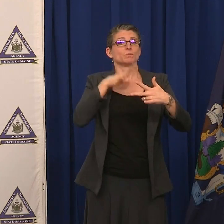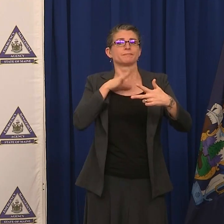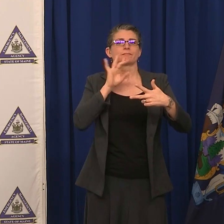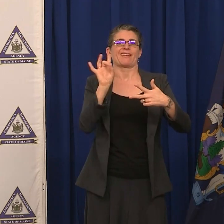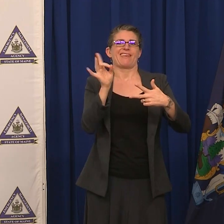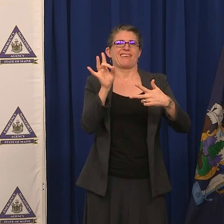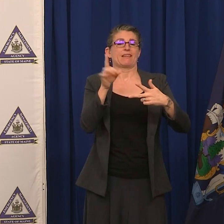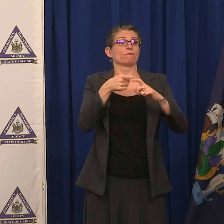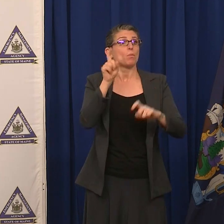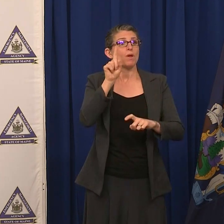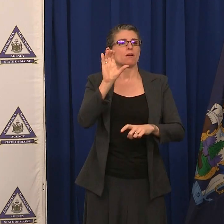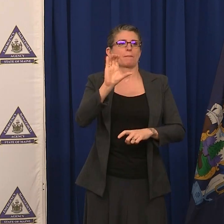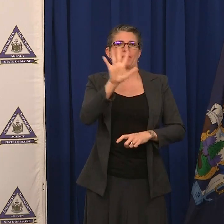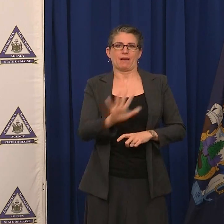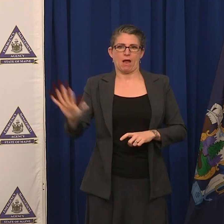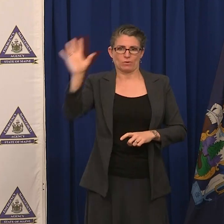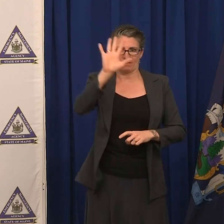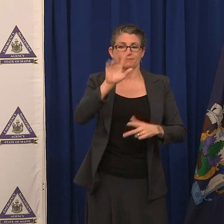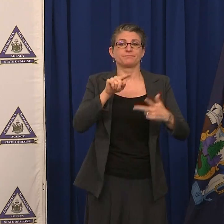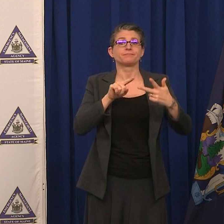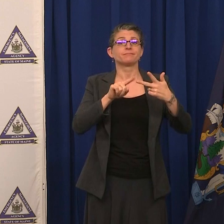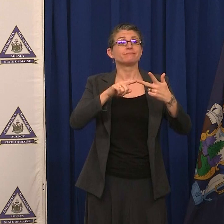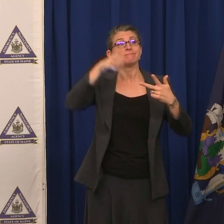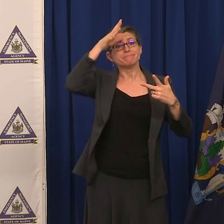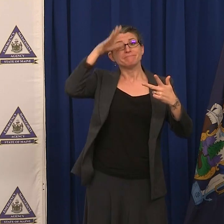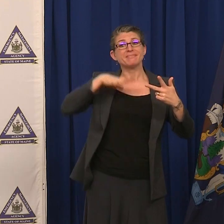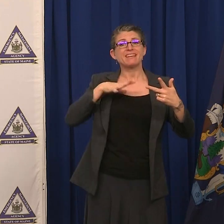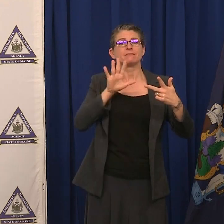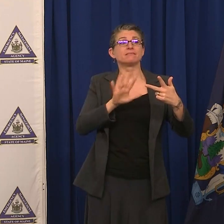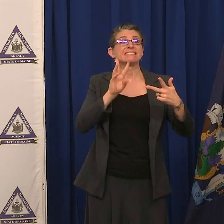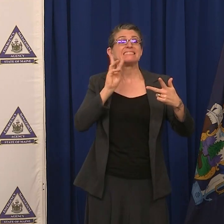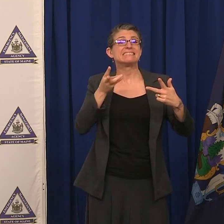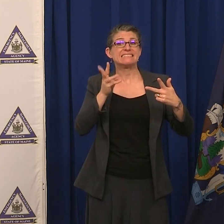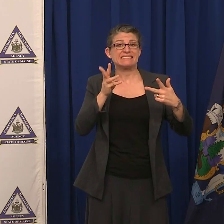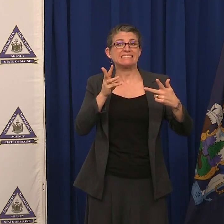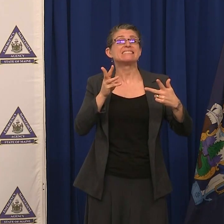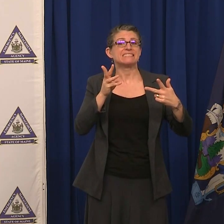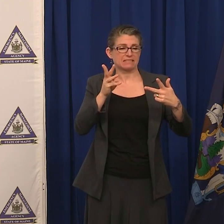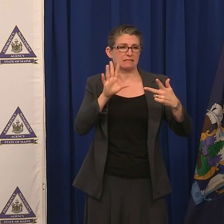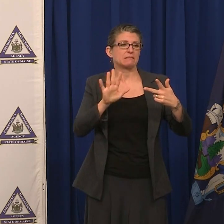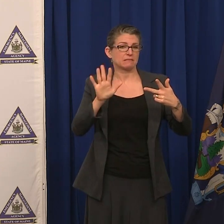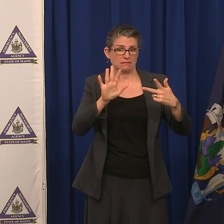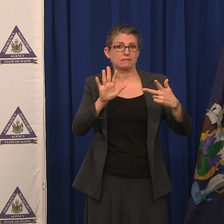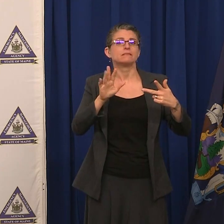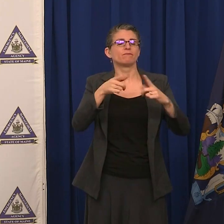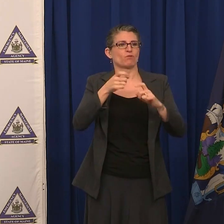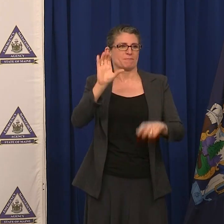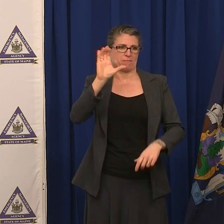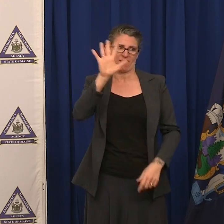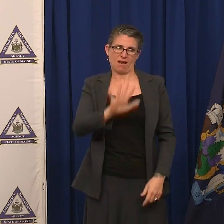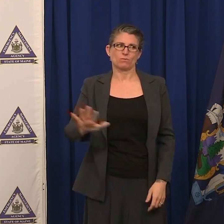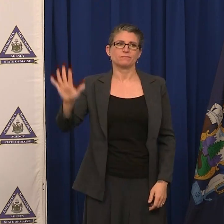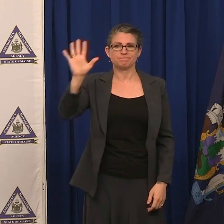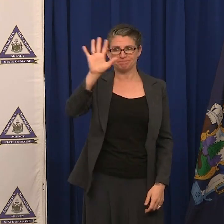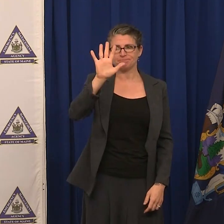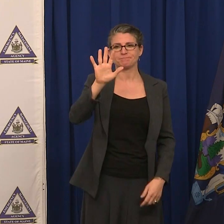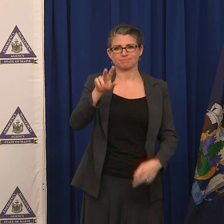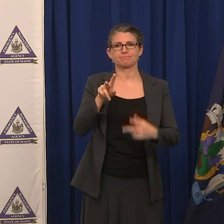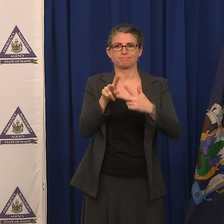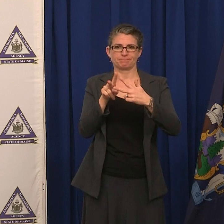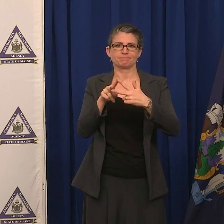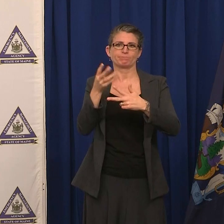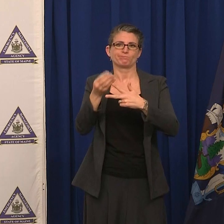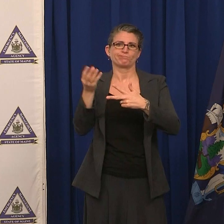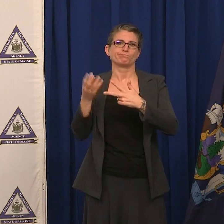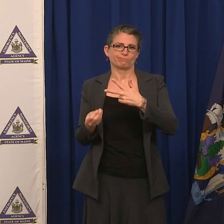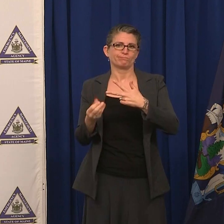County and a man in his 60s, also from Cumberland County. Both individuals were hospitalized